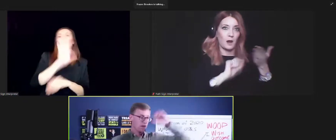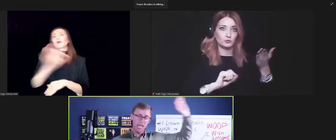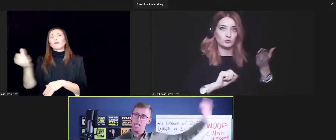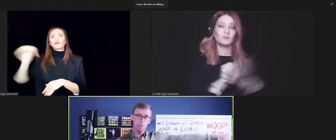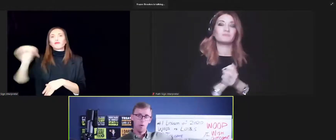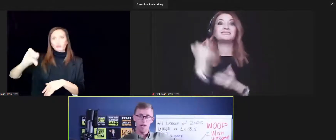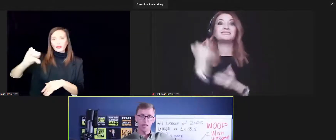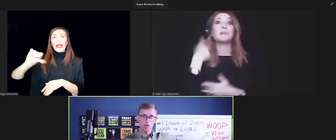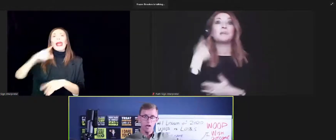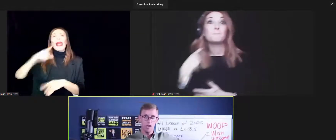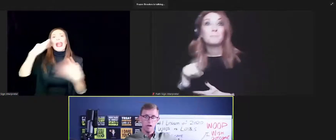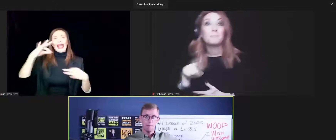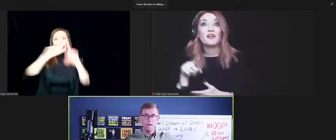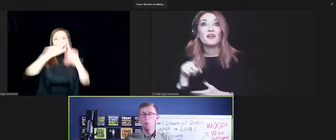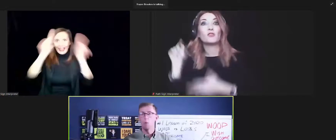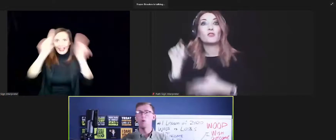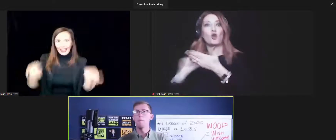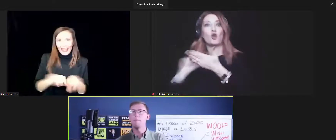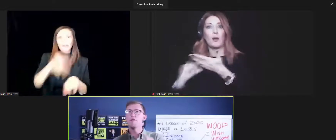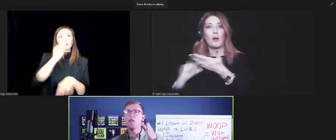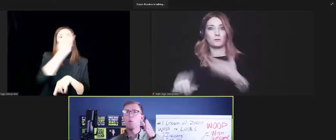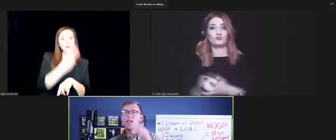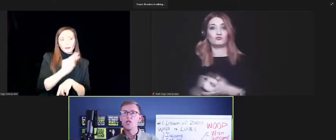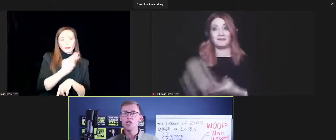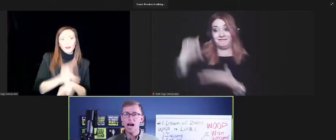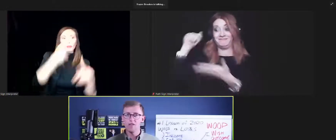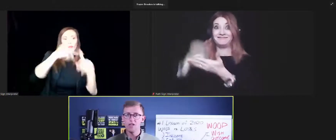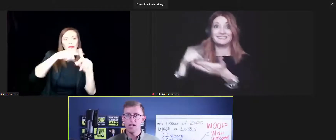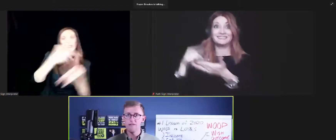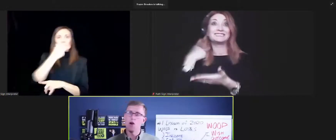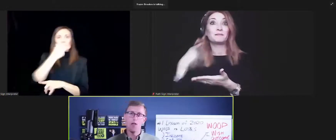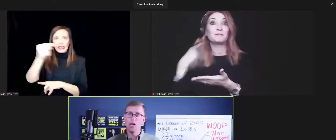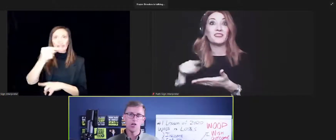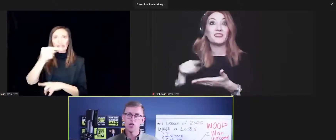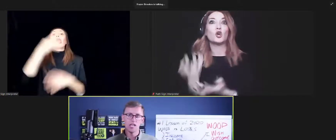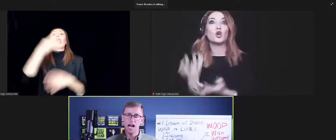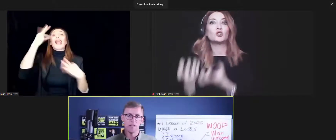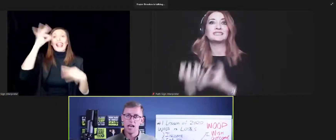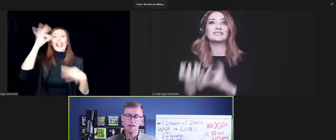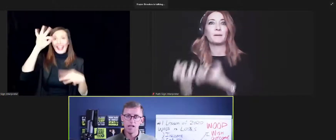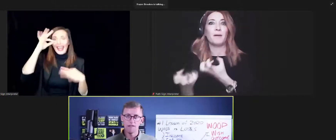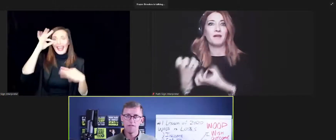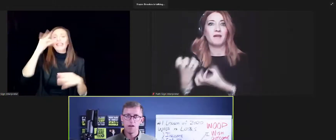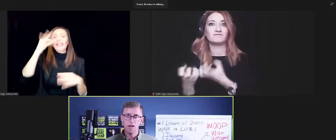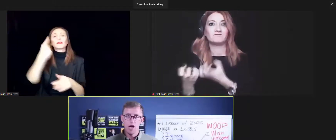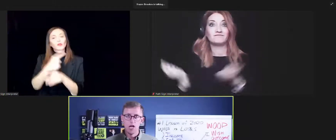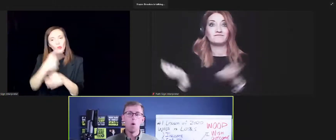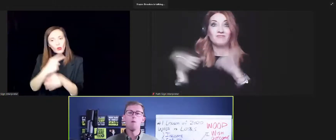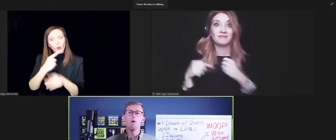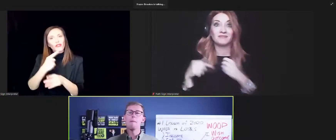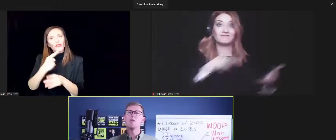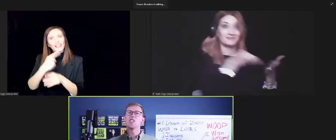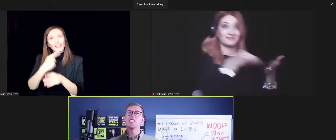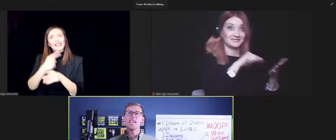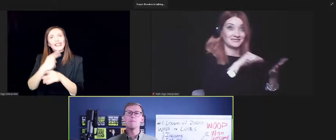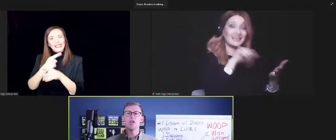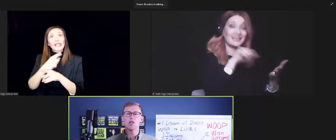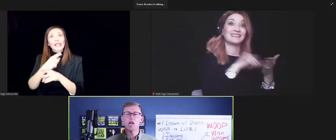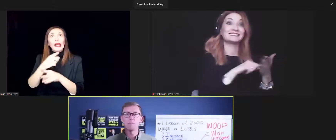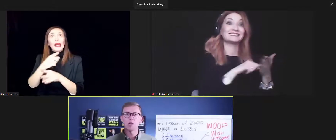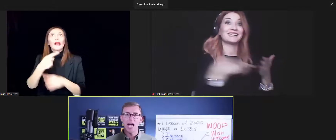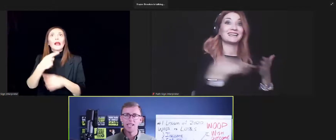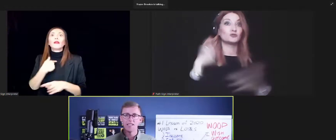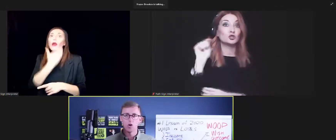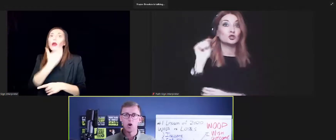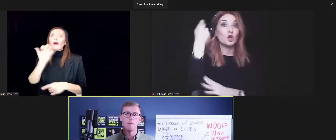losses, keep the wins. People will remember you for the wins that you have in your life and not the losses that you have in your life. No one remembers the team that